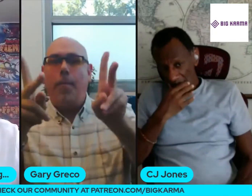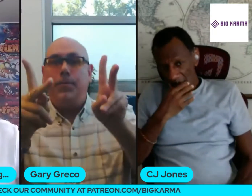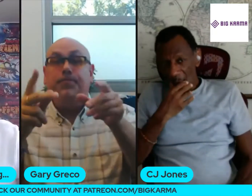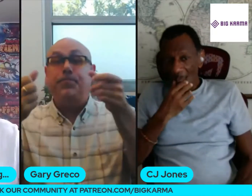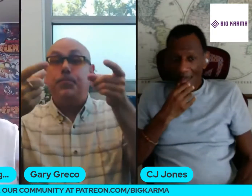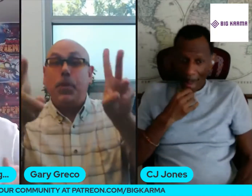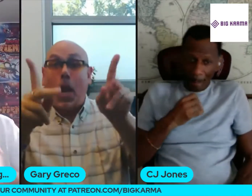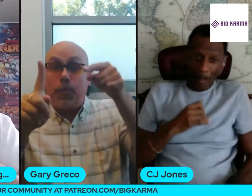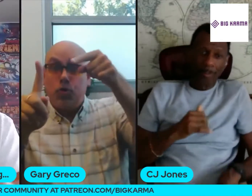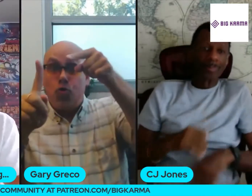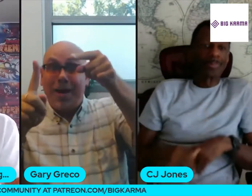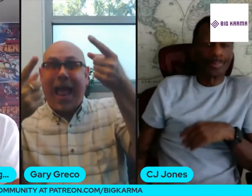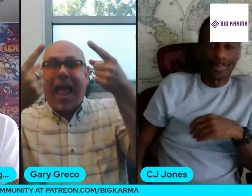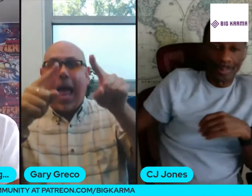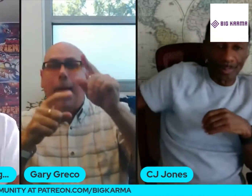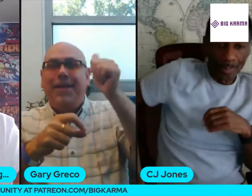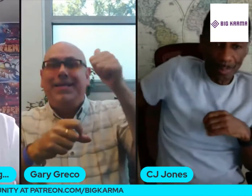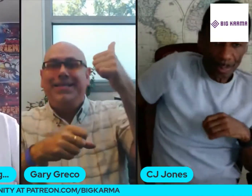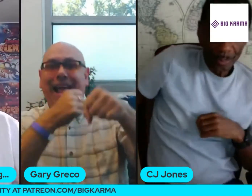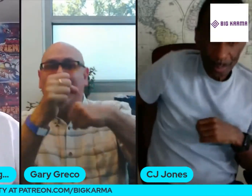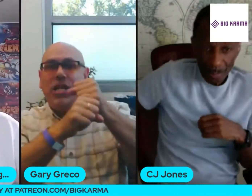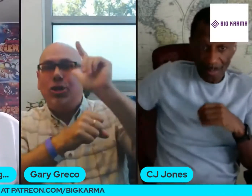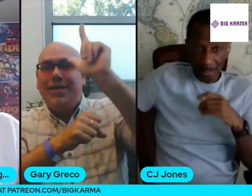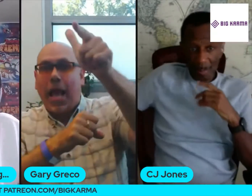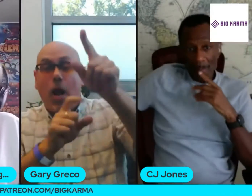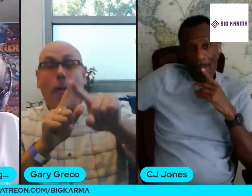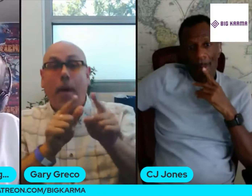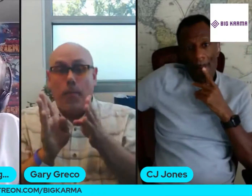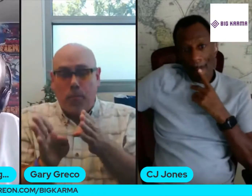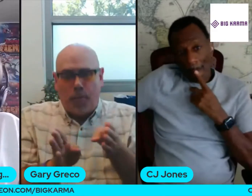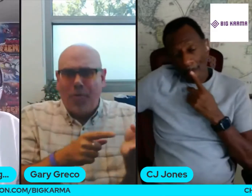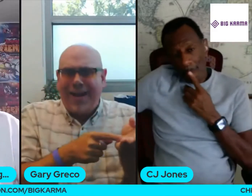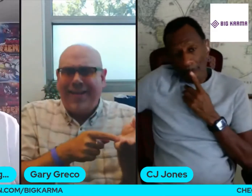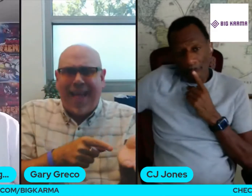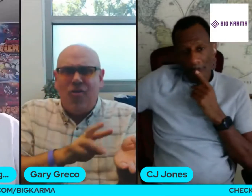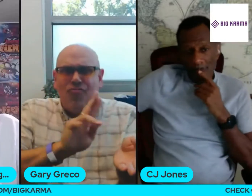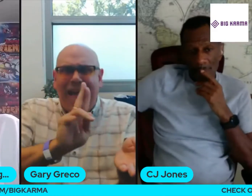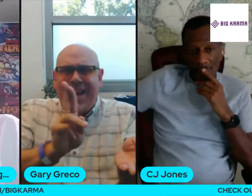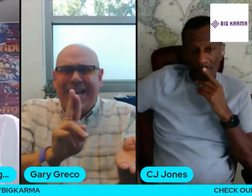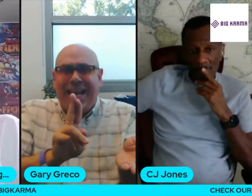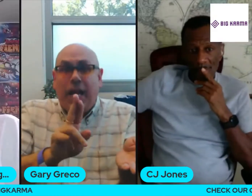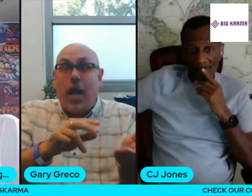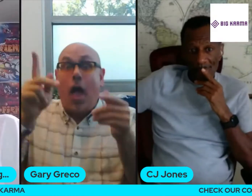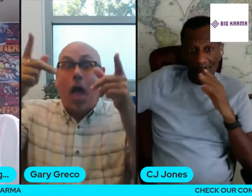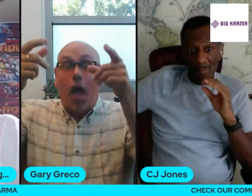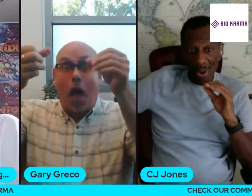script in your drawer, you can dust it off and sell it to them.